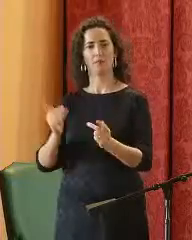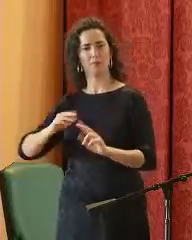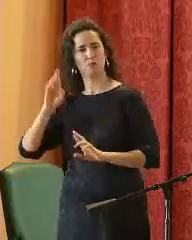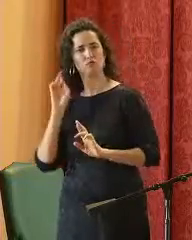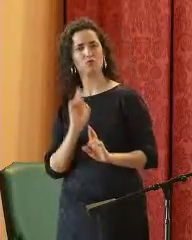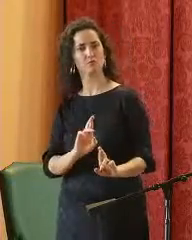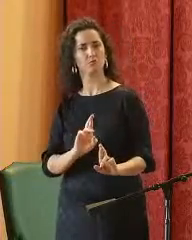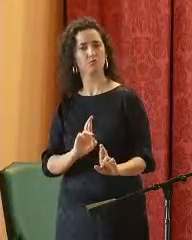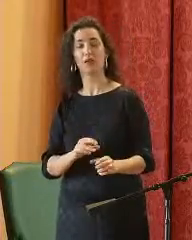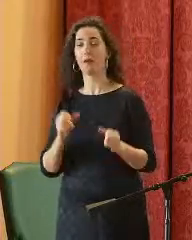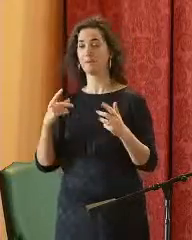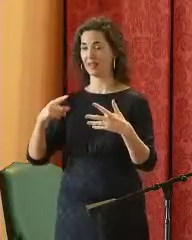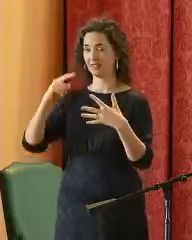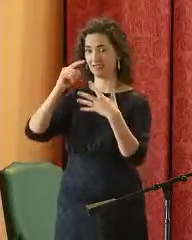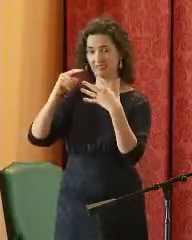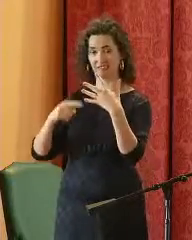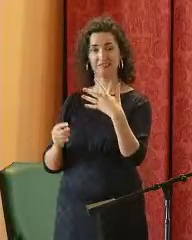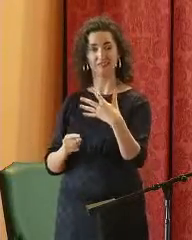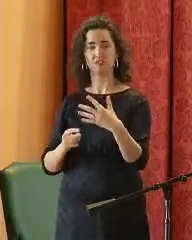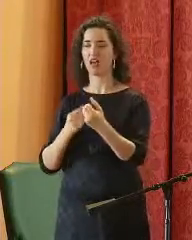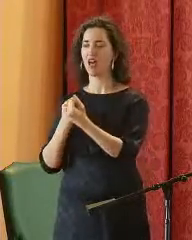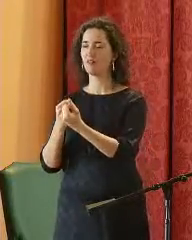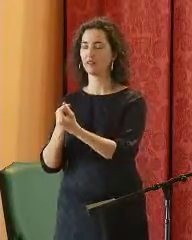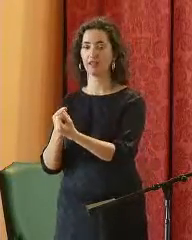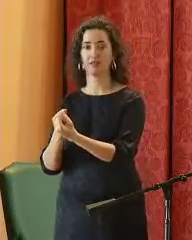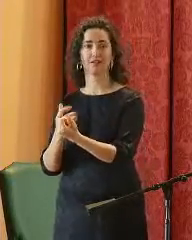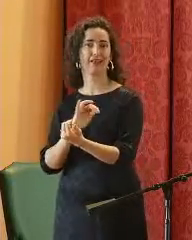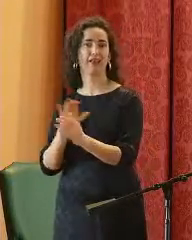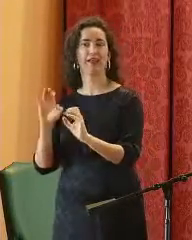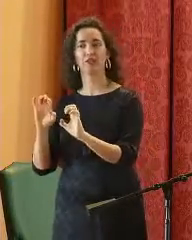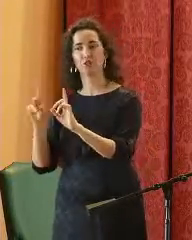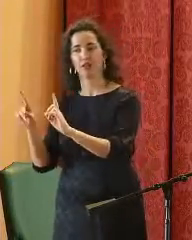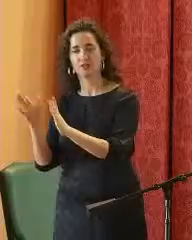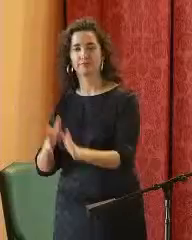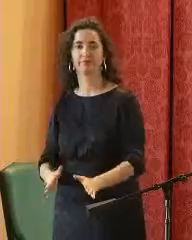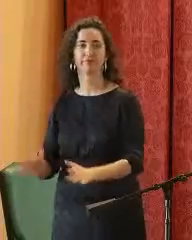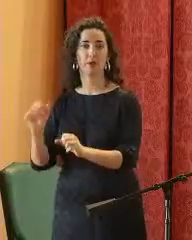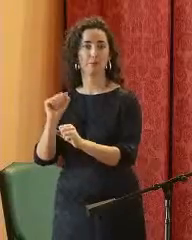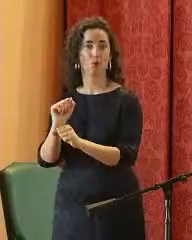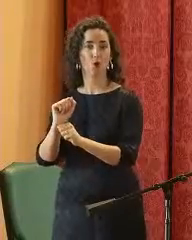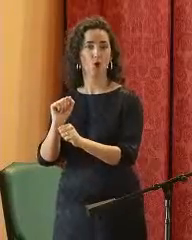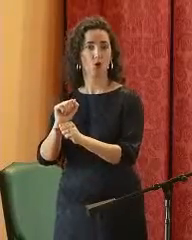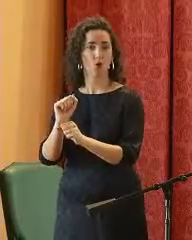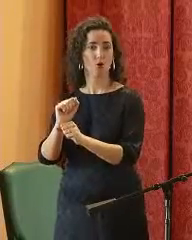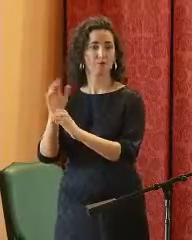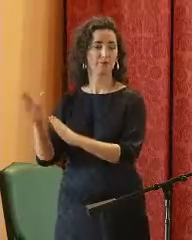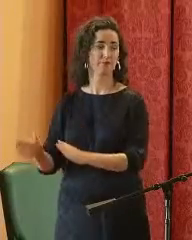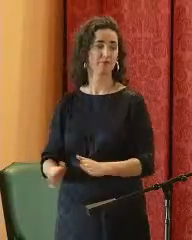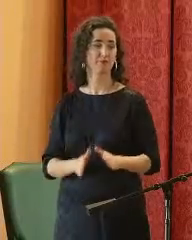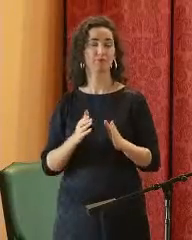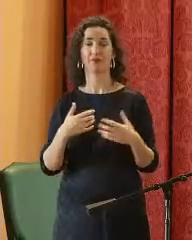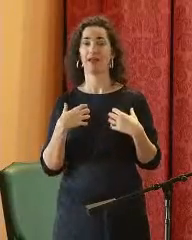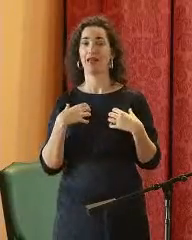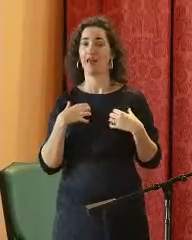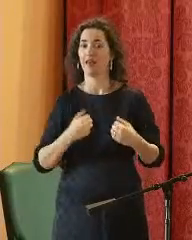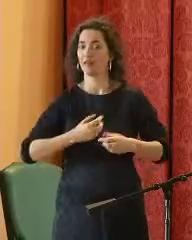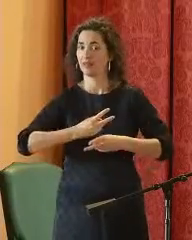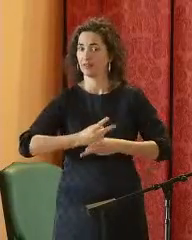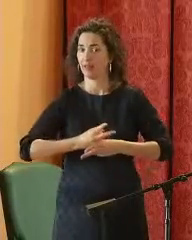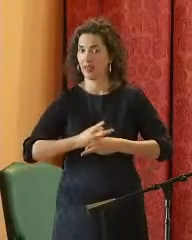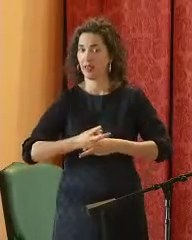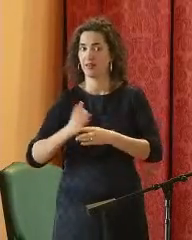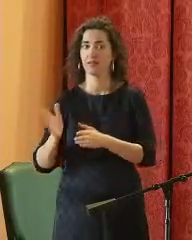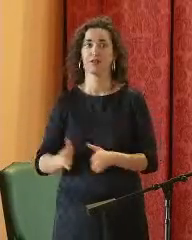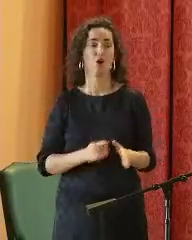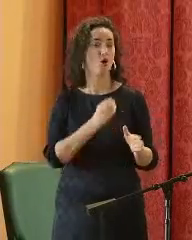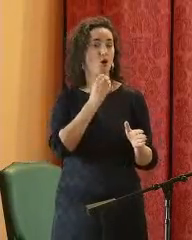on many issues, including education, employment, health care,